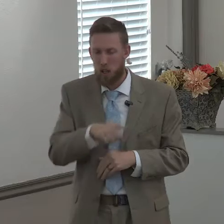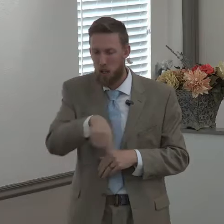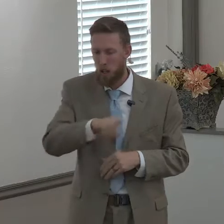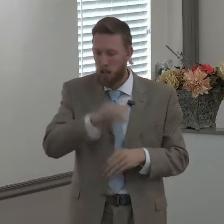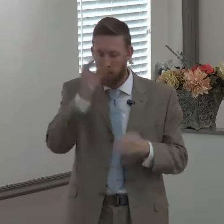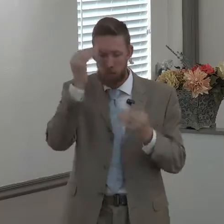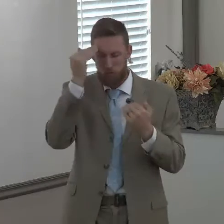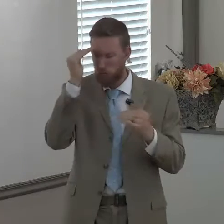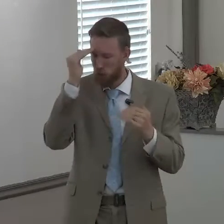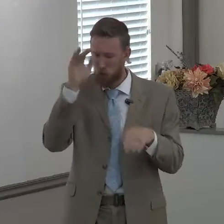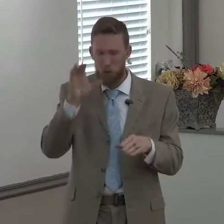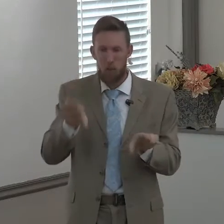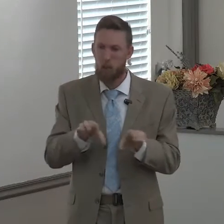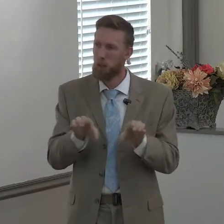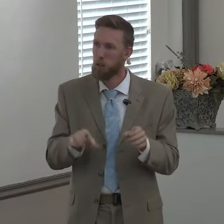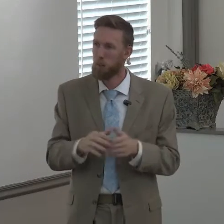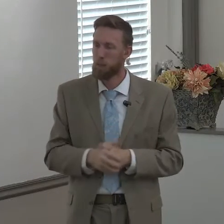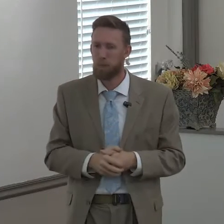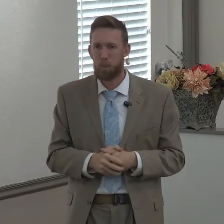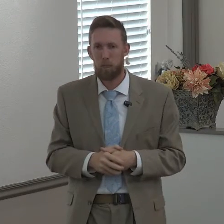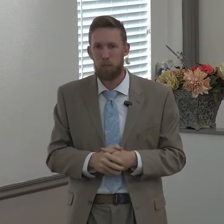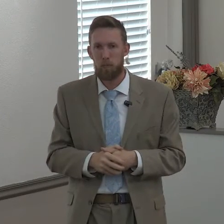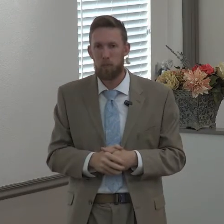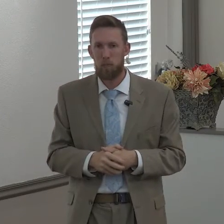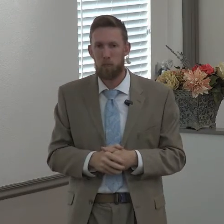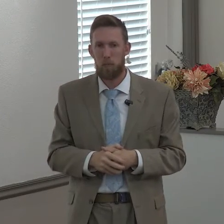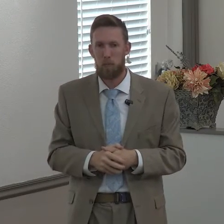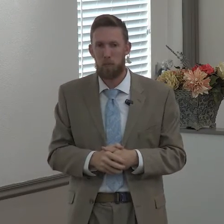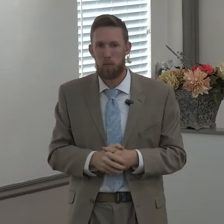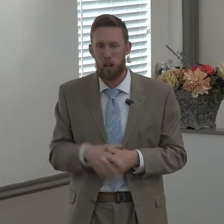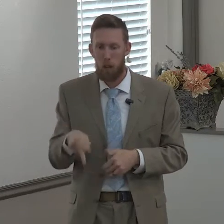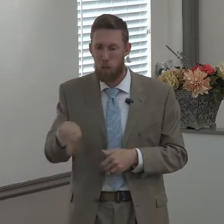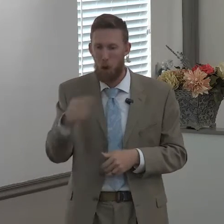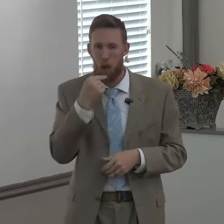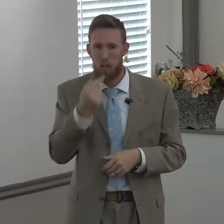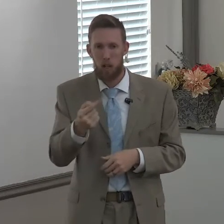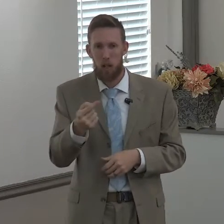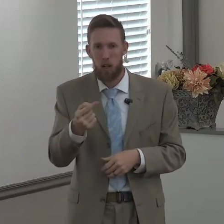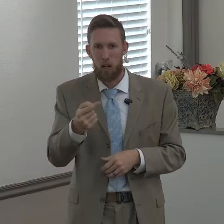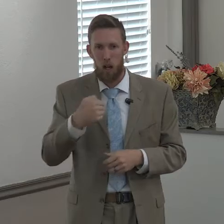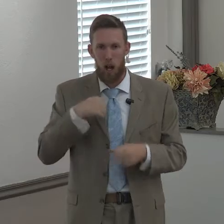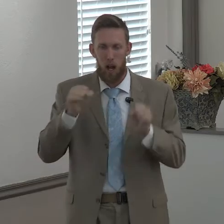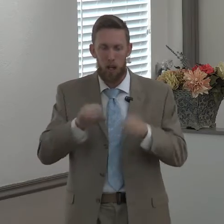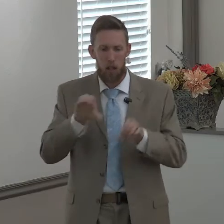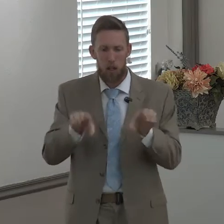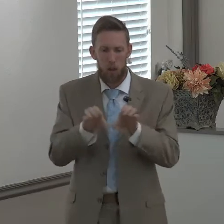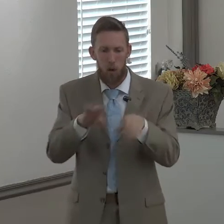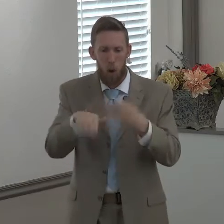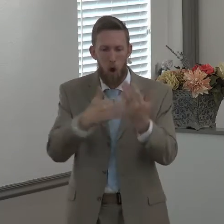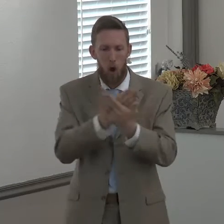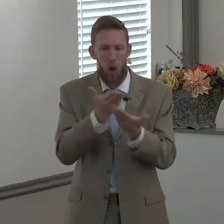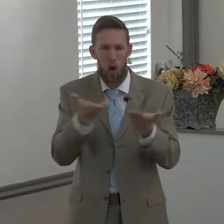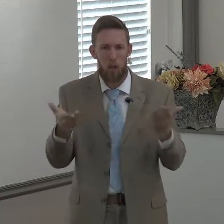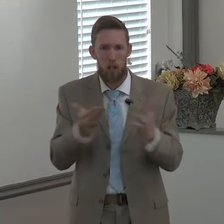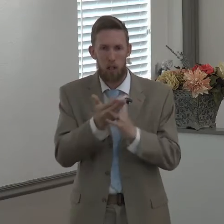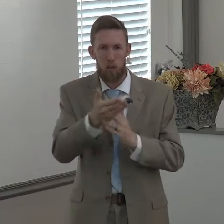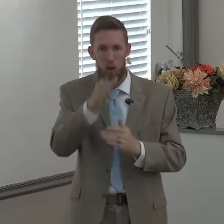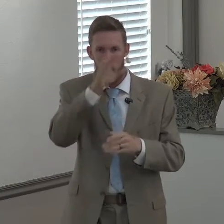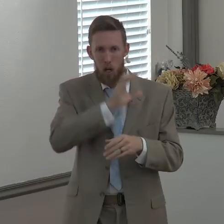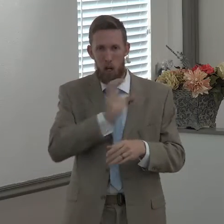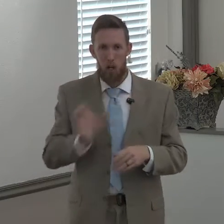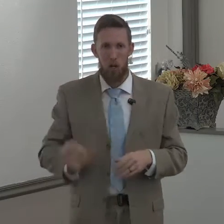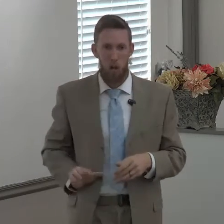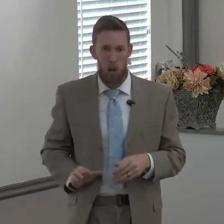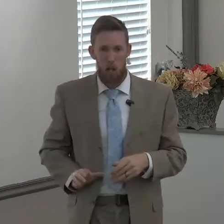for they know not what they do. Who can do that? Well, you know, with Christ, we can do all things. Paul